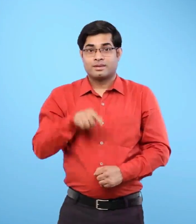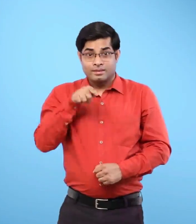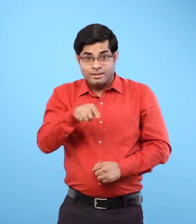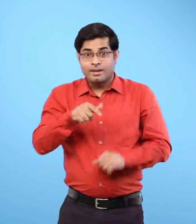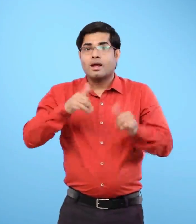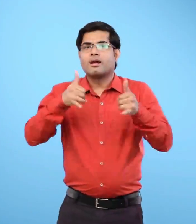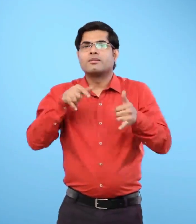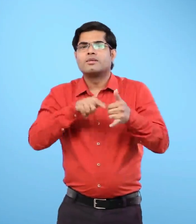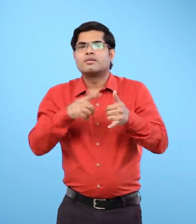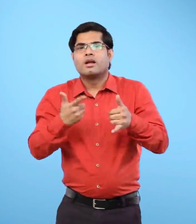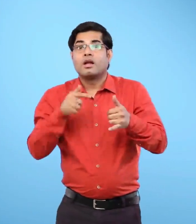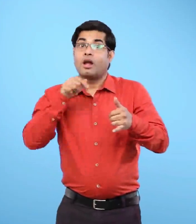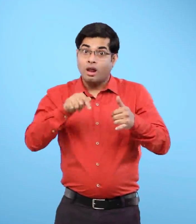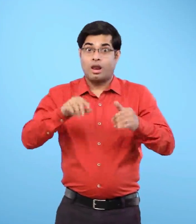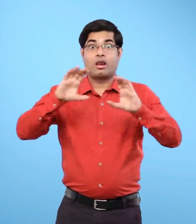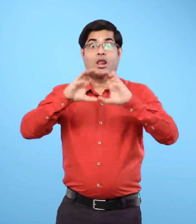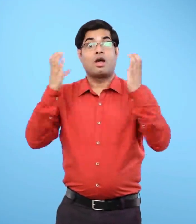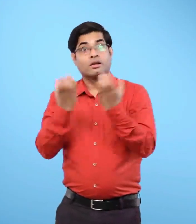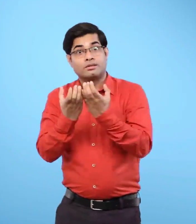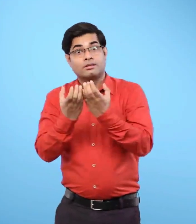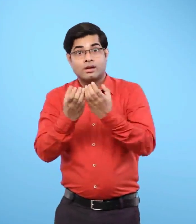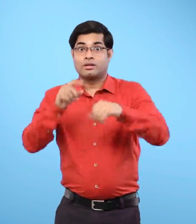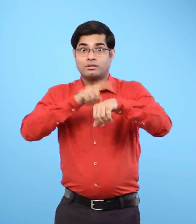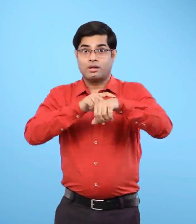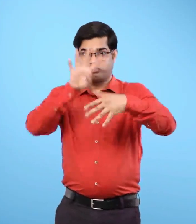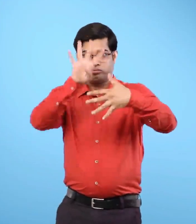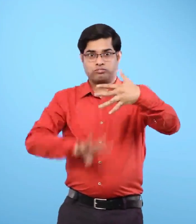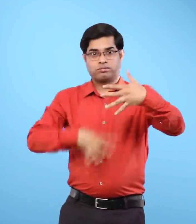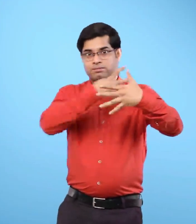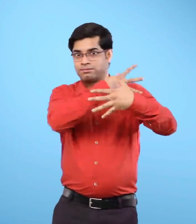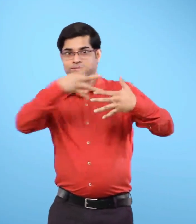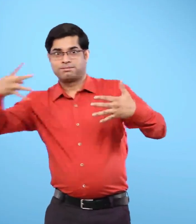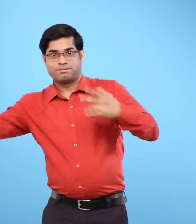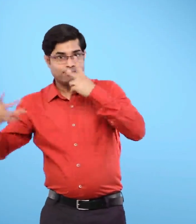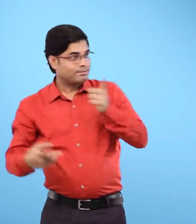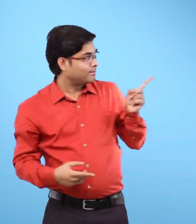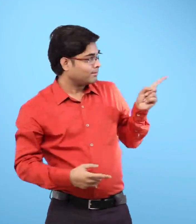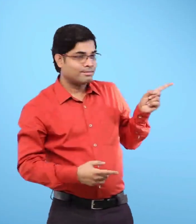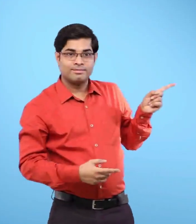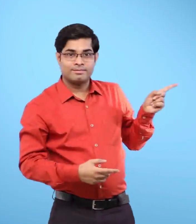Related to class timetable, let's begin reading the questions related to